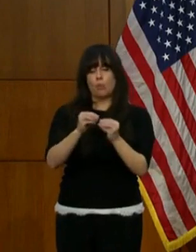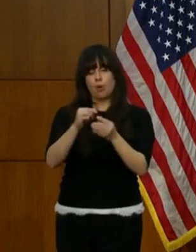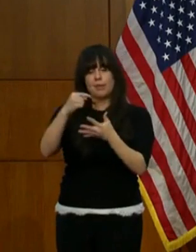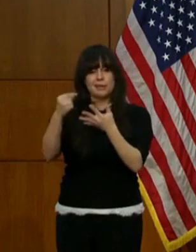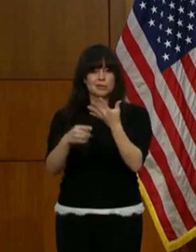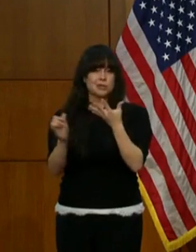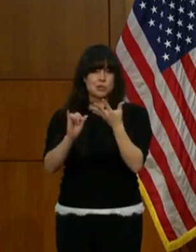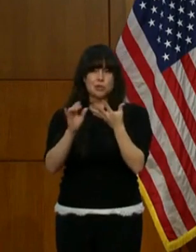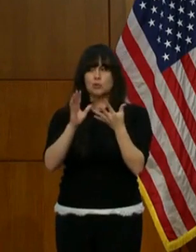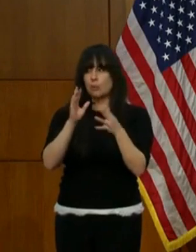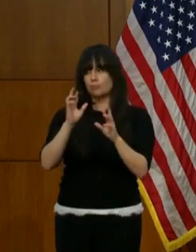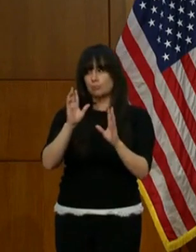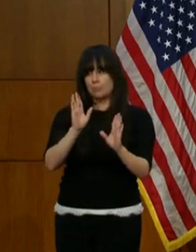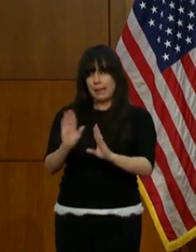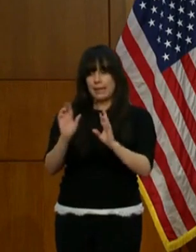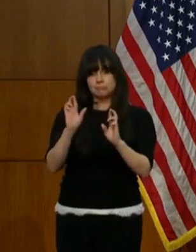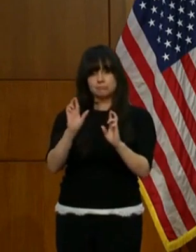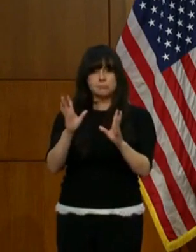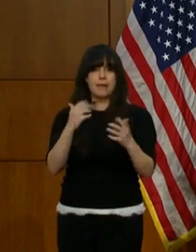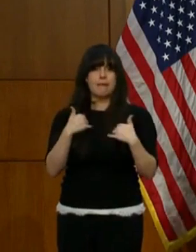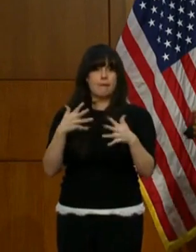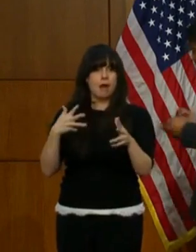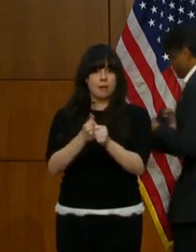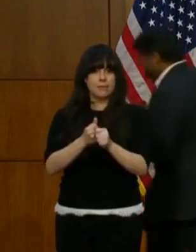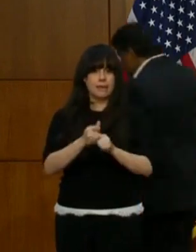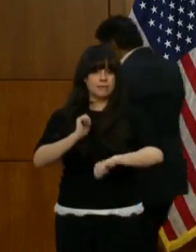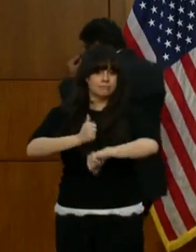be resolved by the 24th.